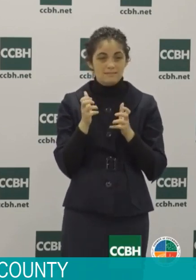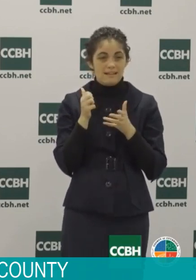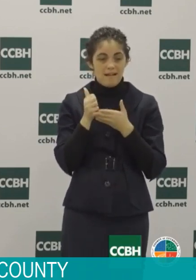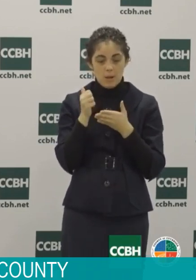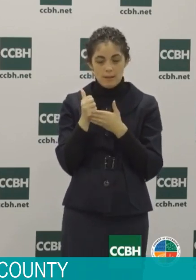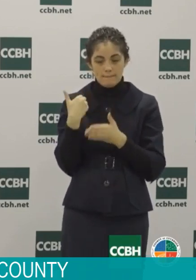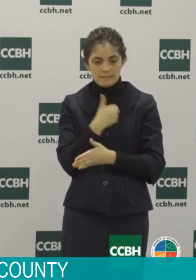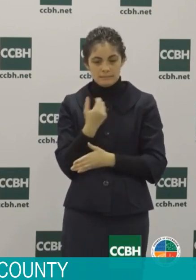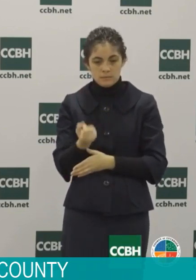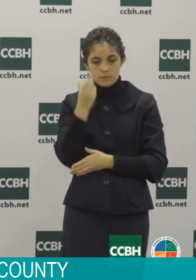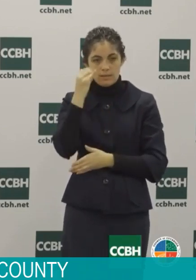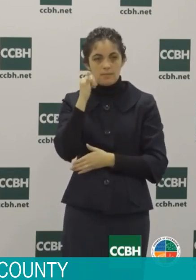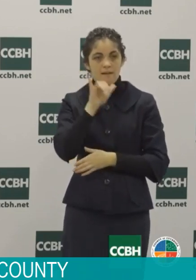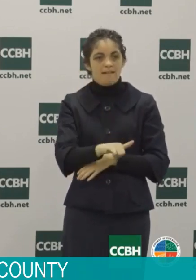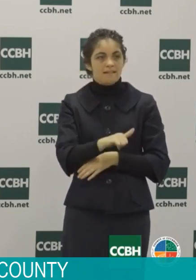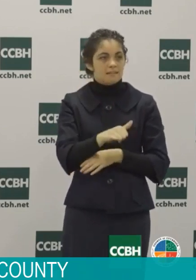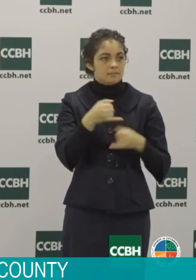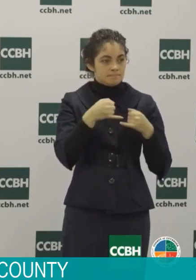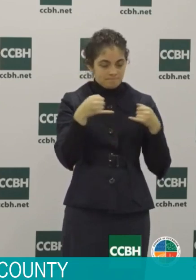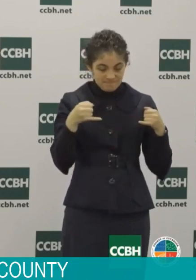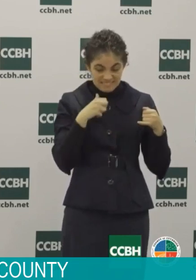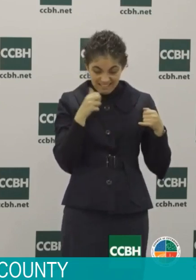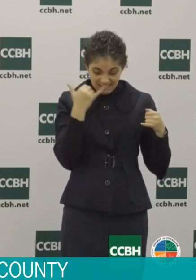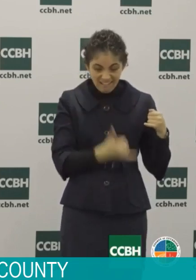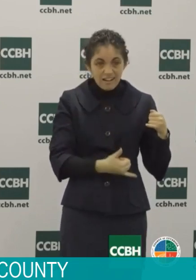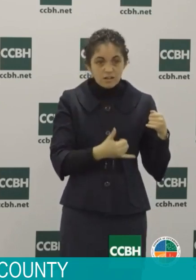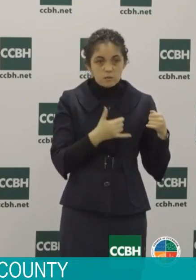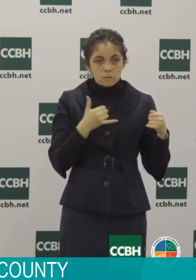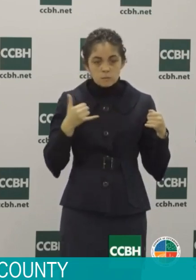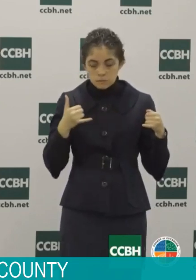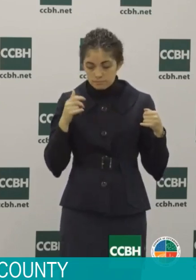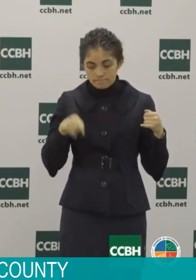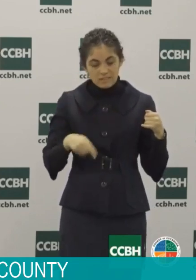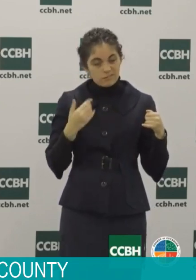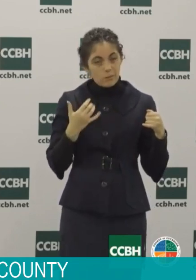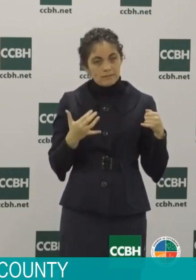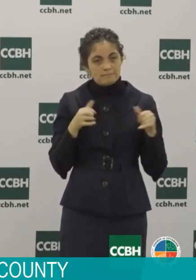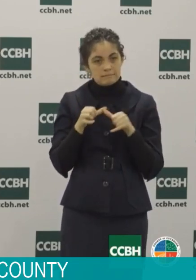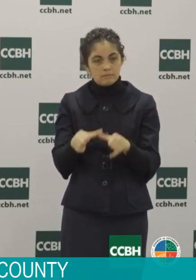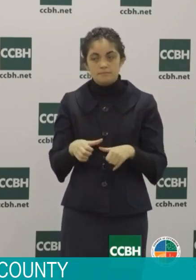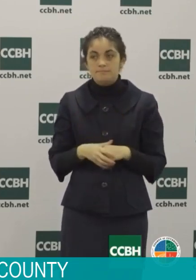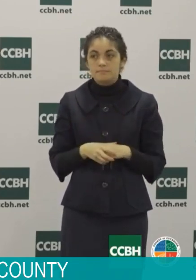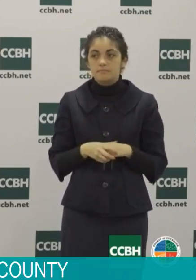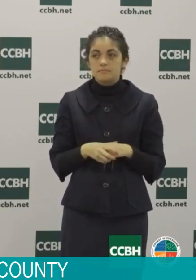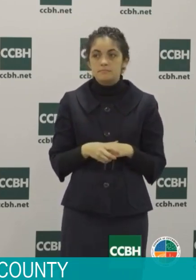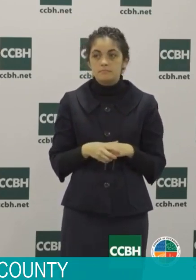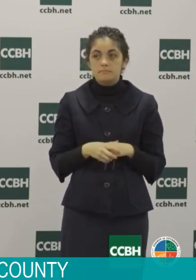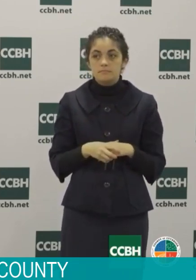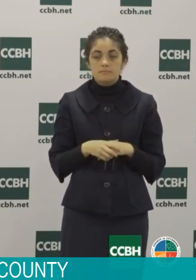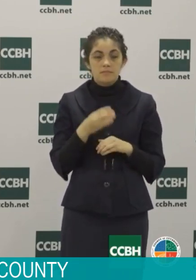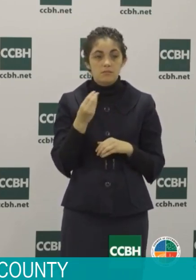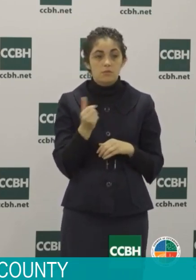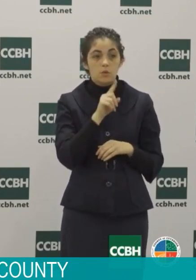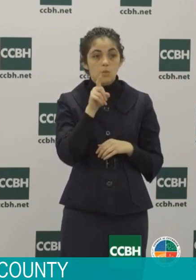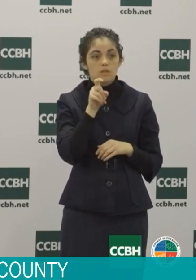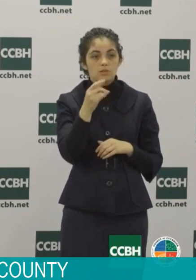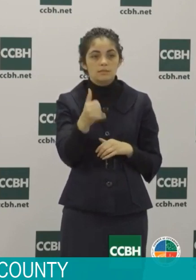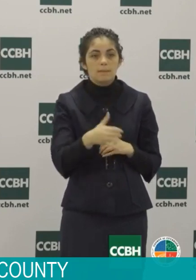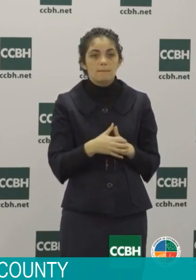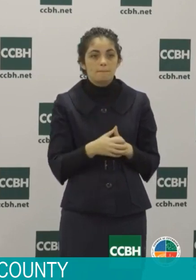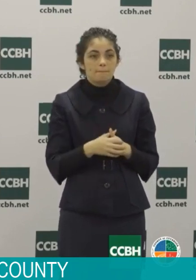us understand that timeline, but the time is not yet now to pull back on those measures. So with that, we will take some